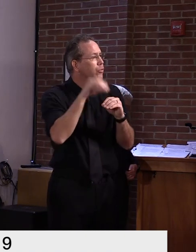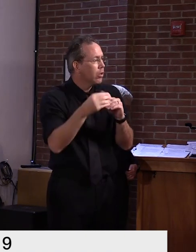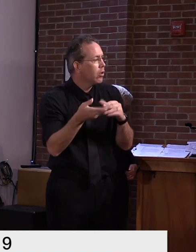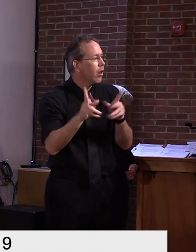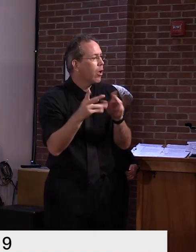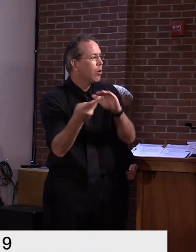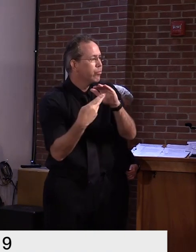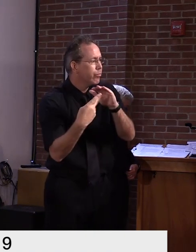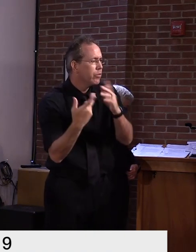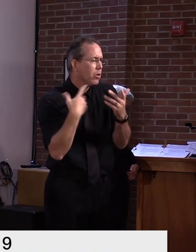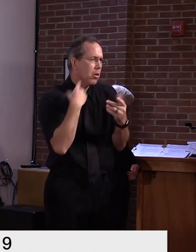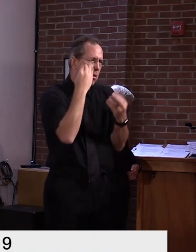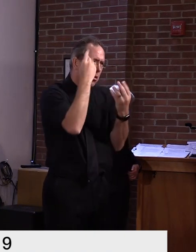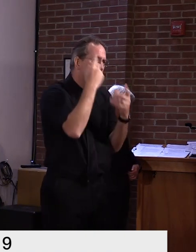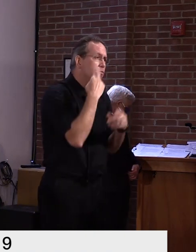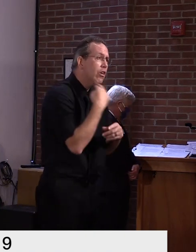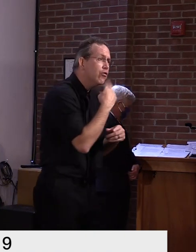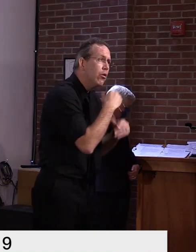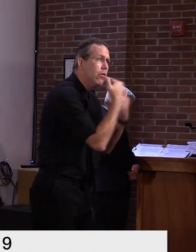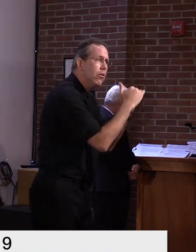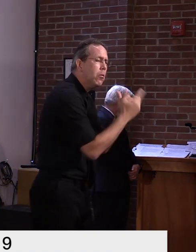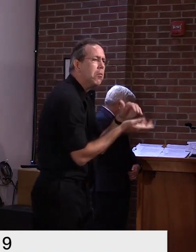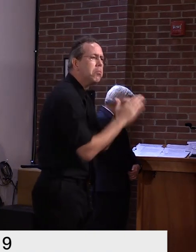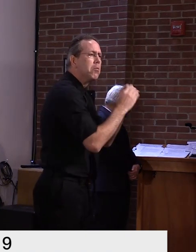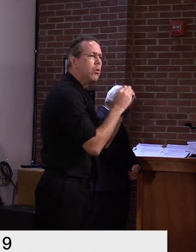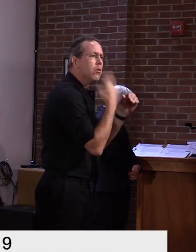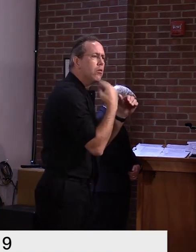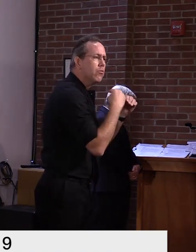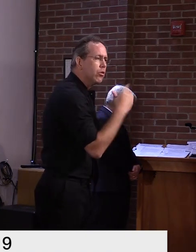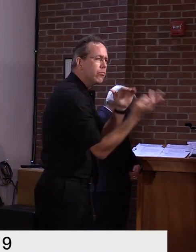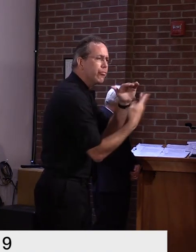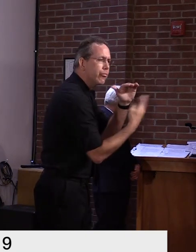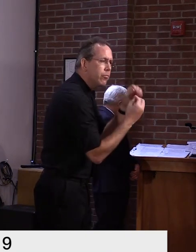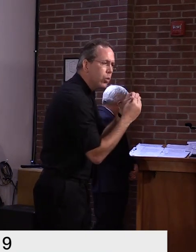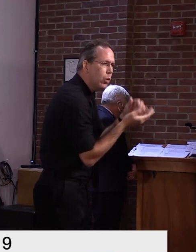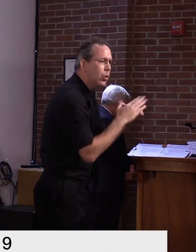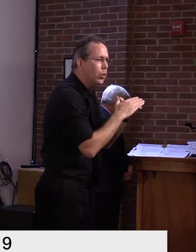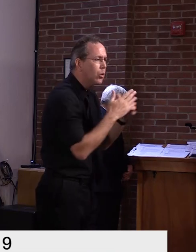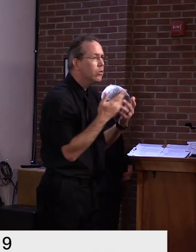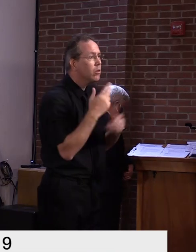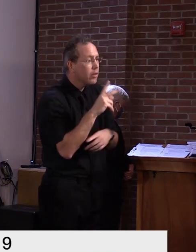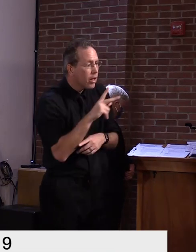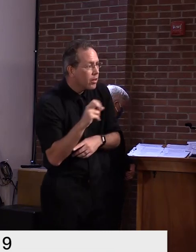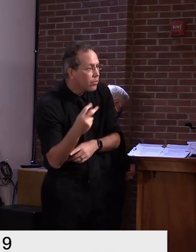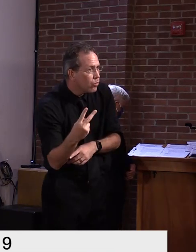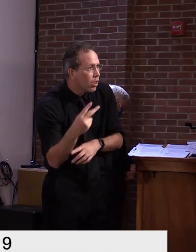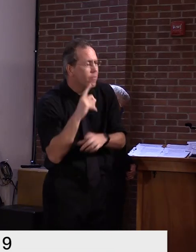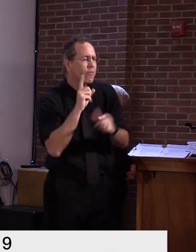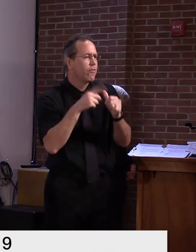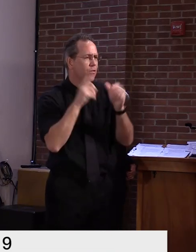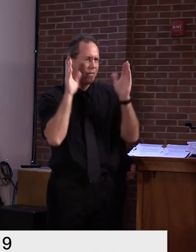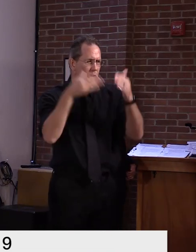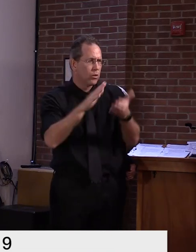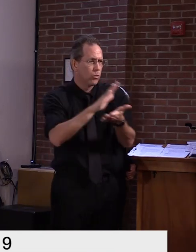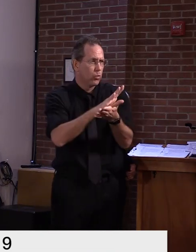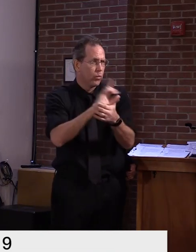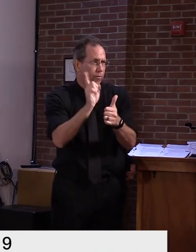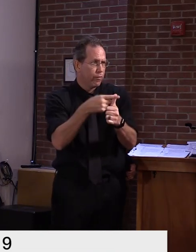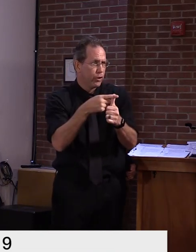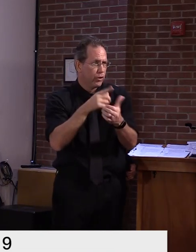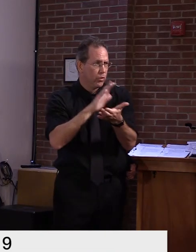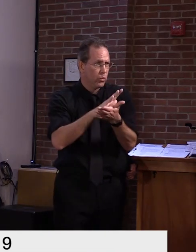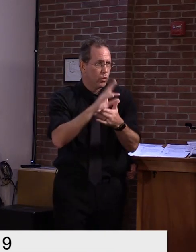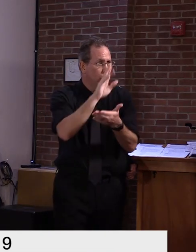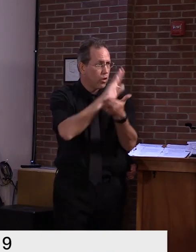rates are leveled out and that we can do so safely, trying to bring more people into the state. So those